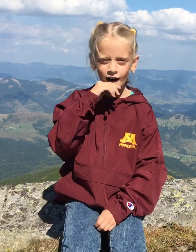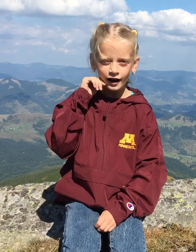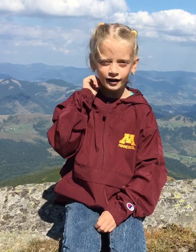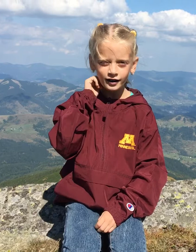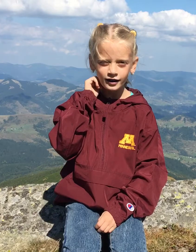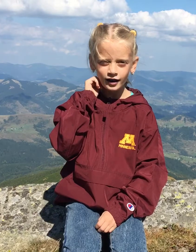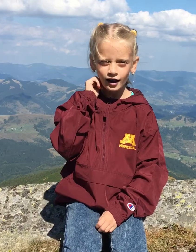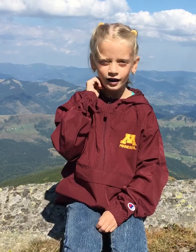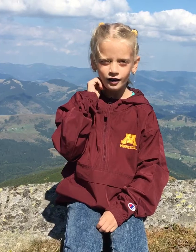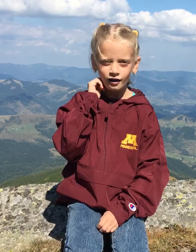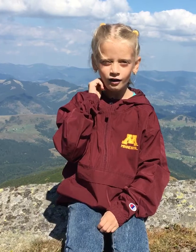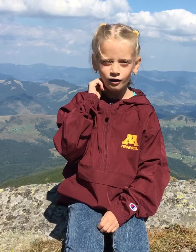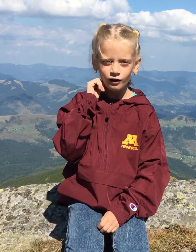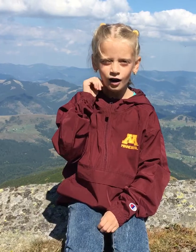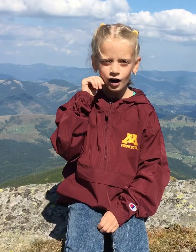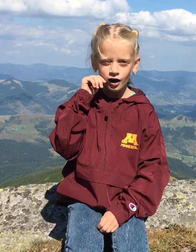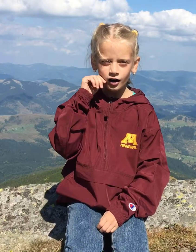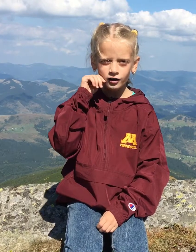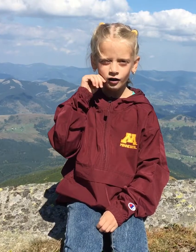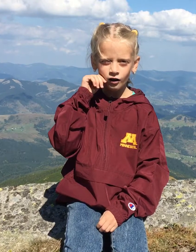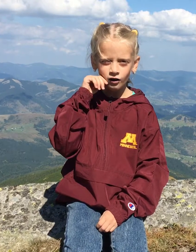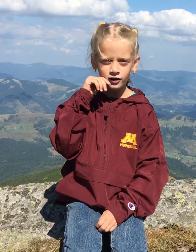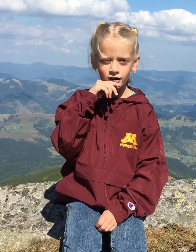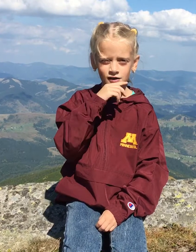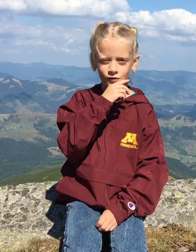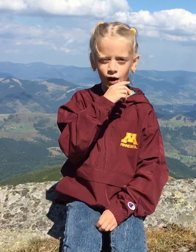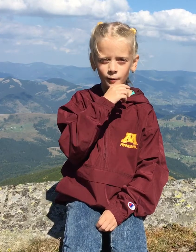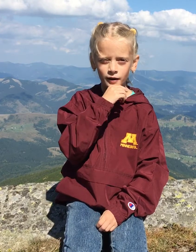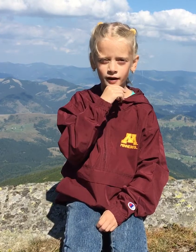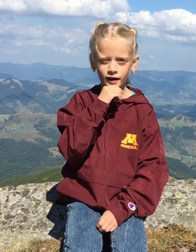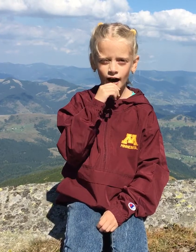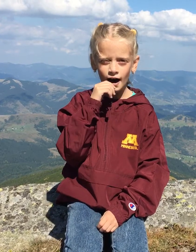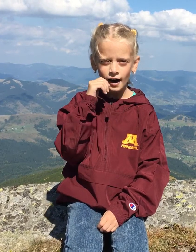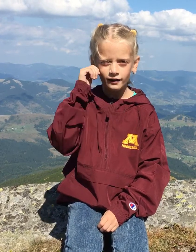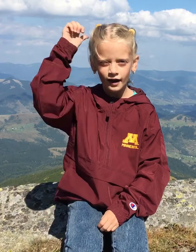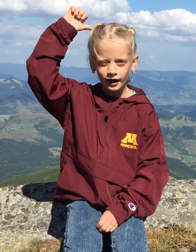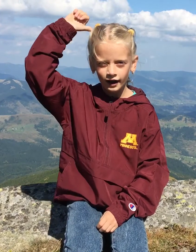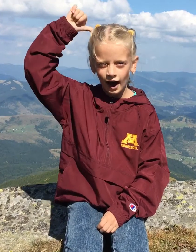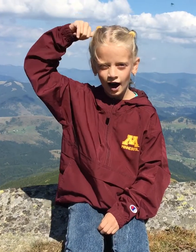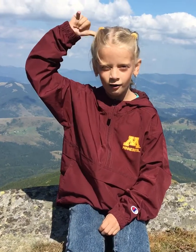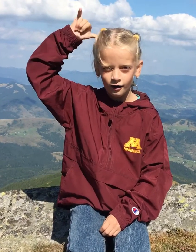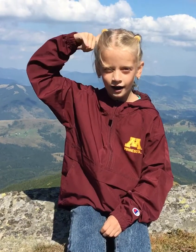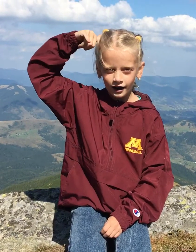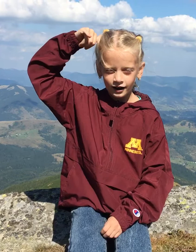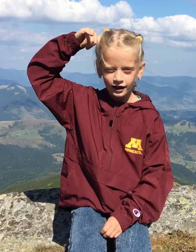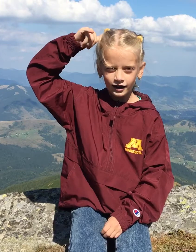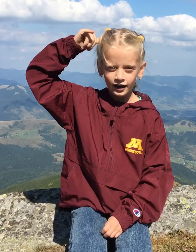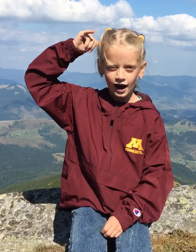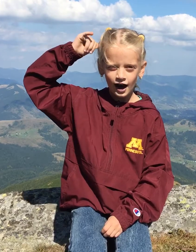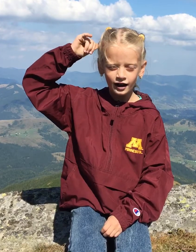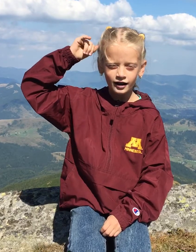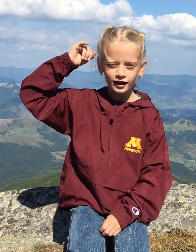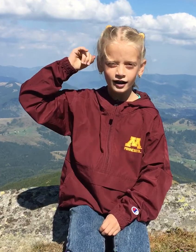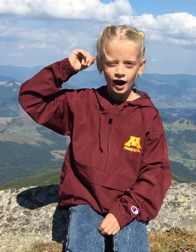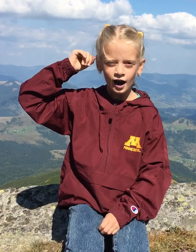-I-E-I-O. And on his farm he had a cow, E-I-E-I